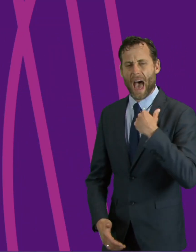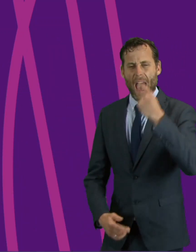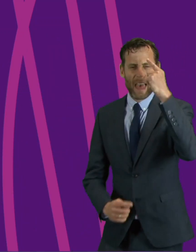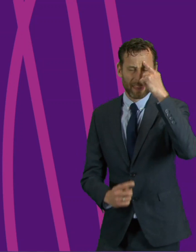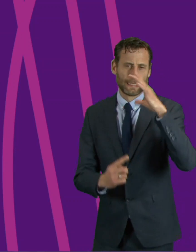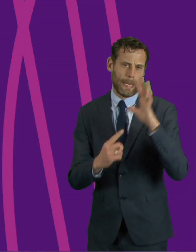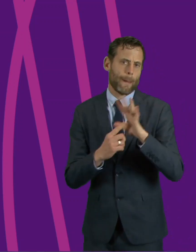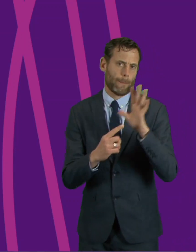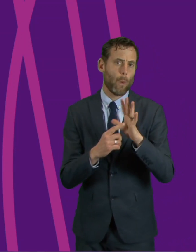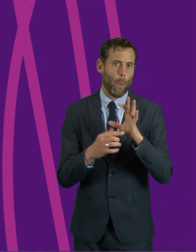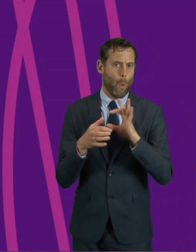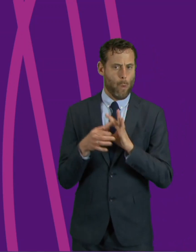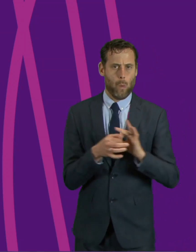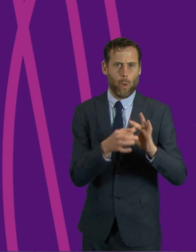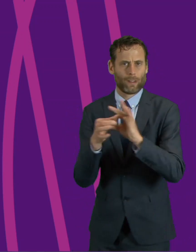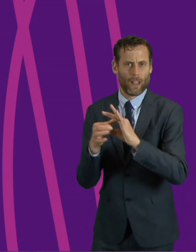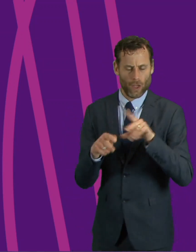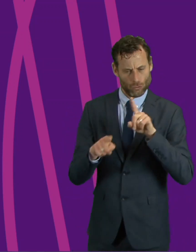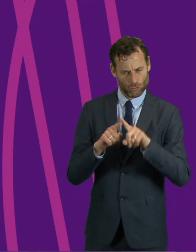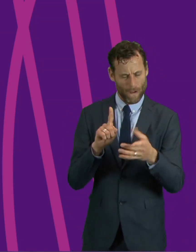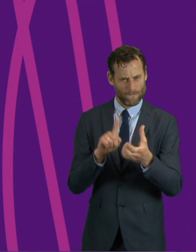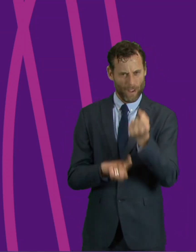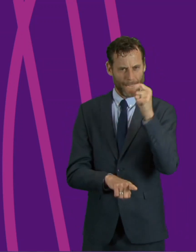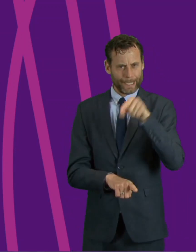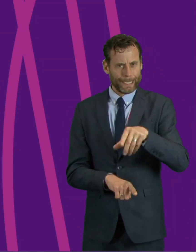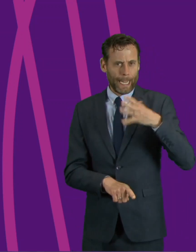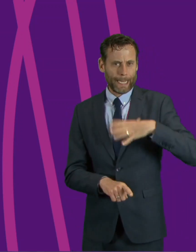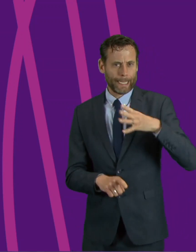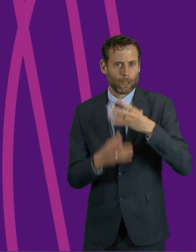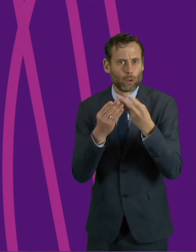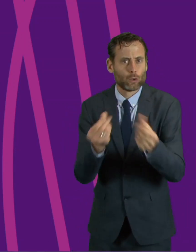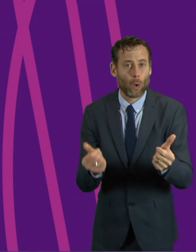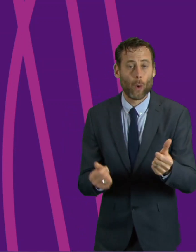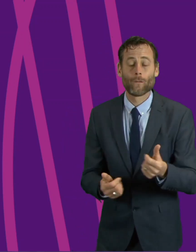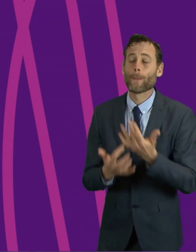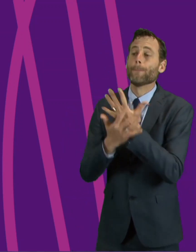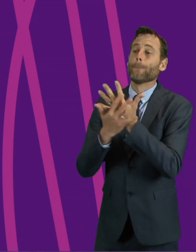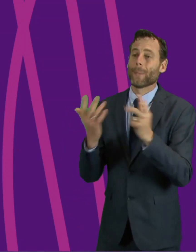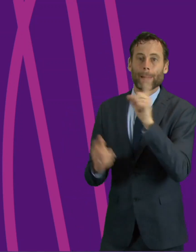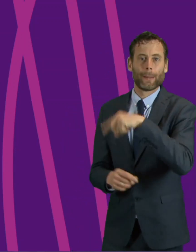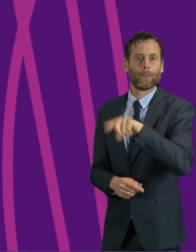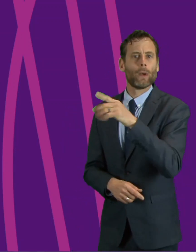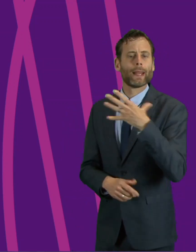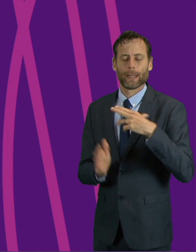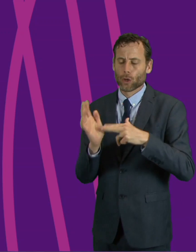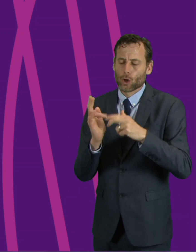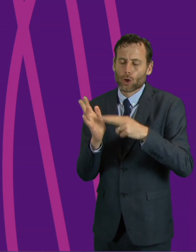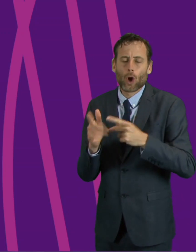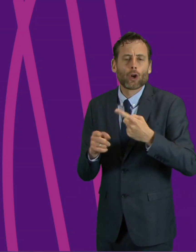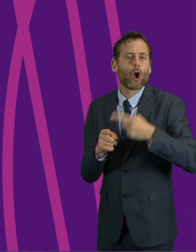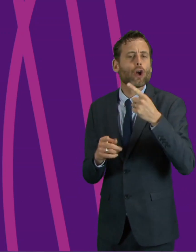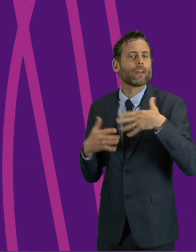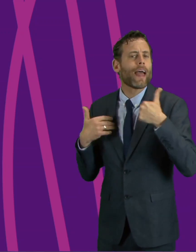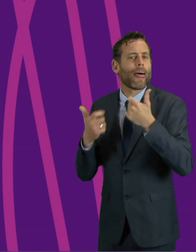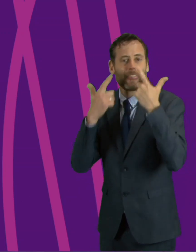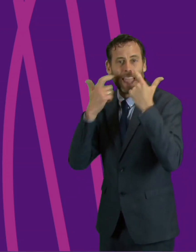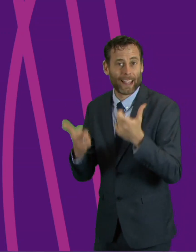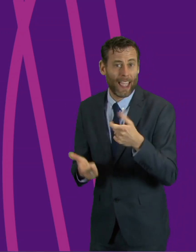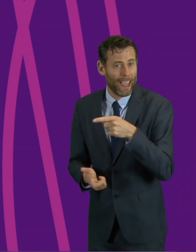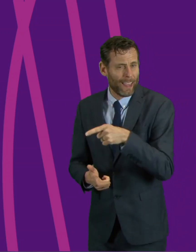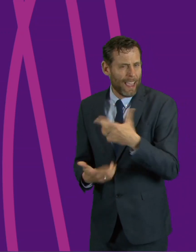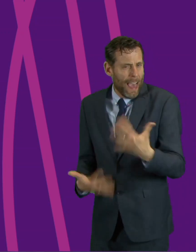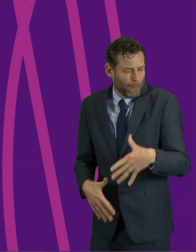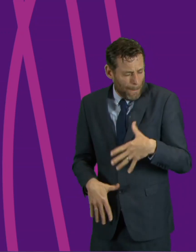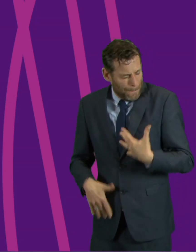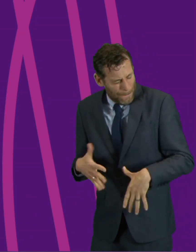positive solutions. Many people who need non-urgent health care are in pain, discomfort and worried their conditions